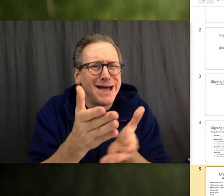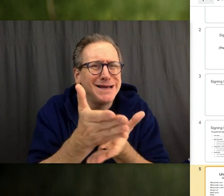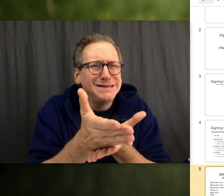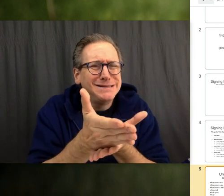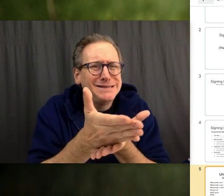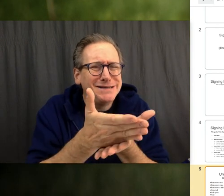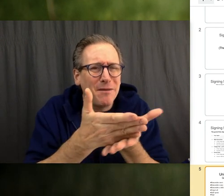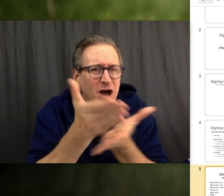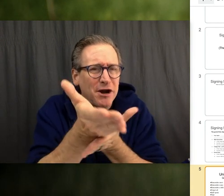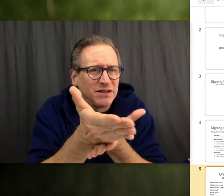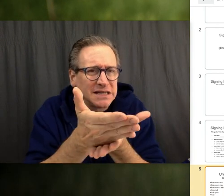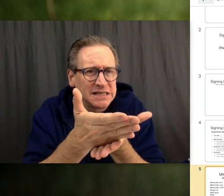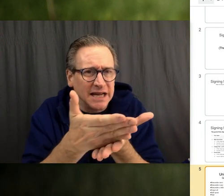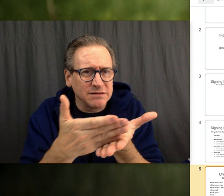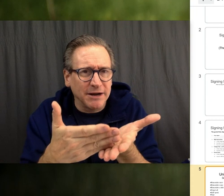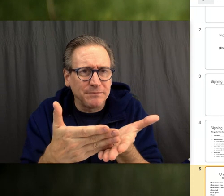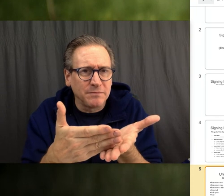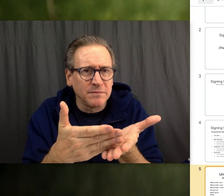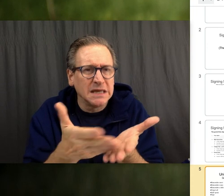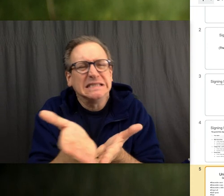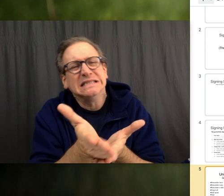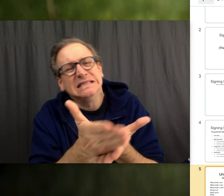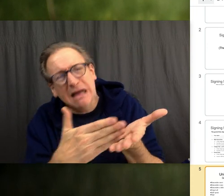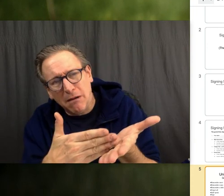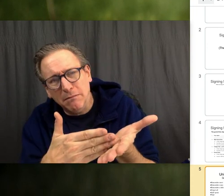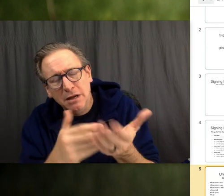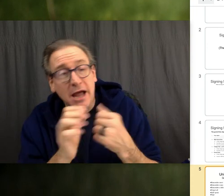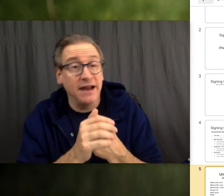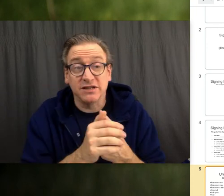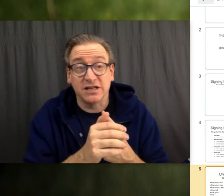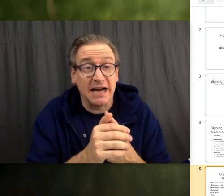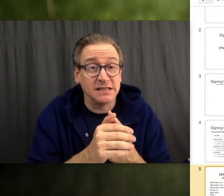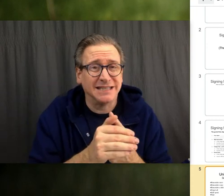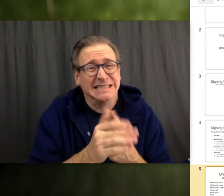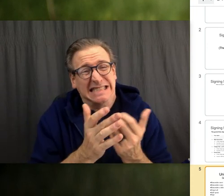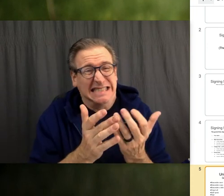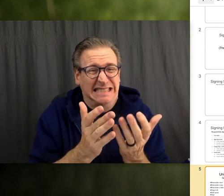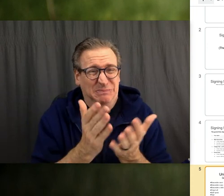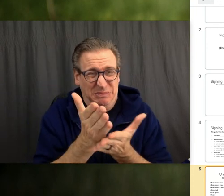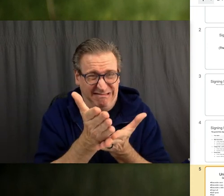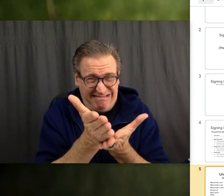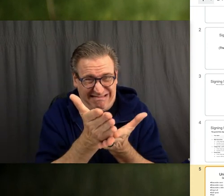Remember some. Cut off a little slice, right? Some. And if it's a tiny slice,